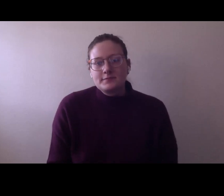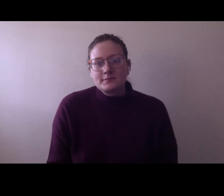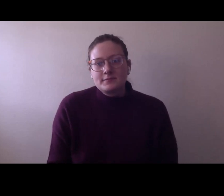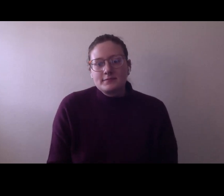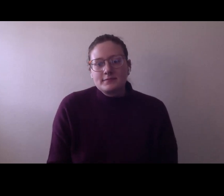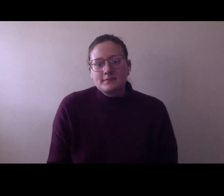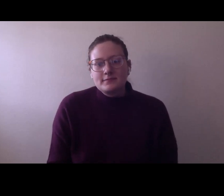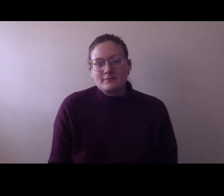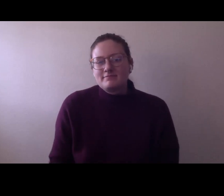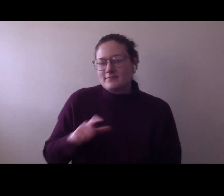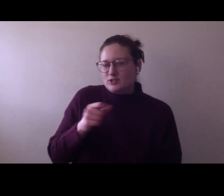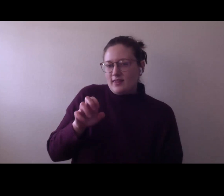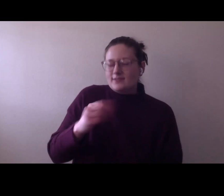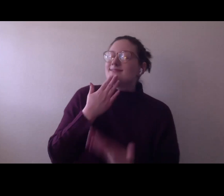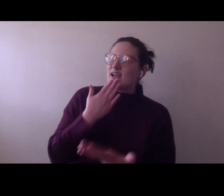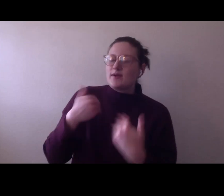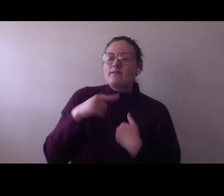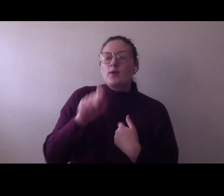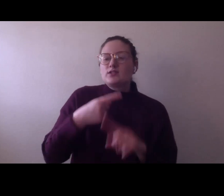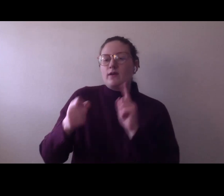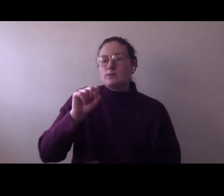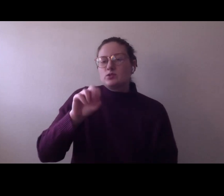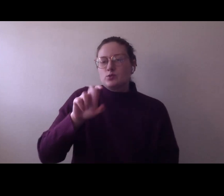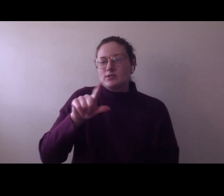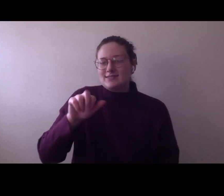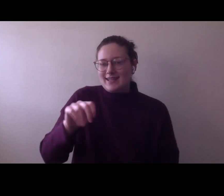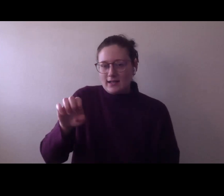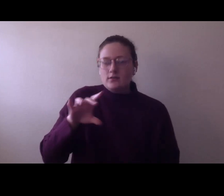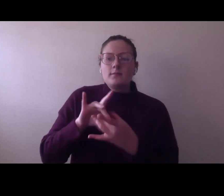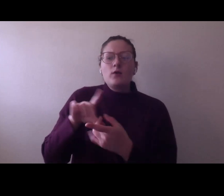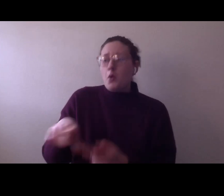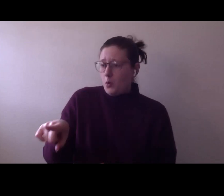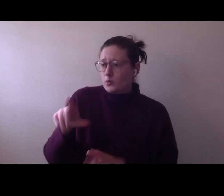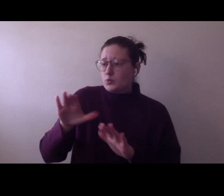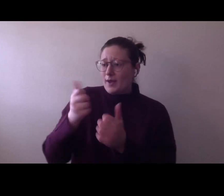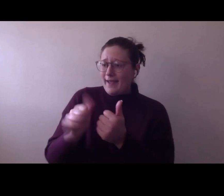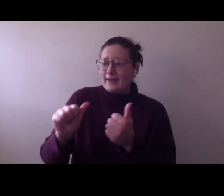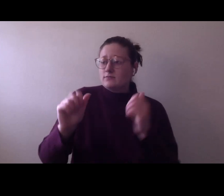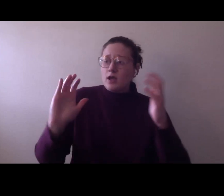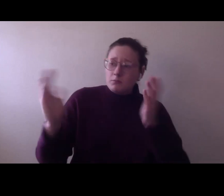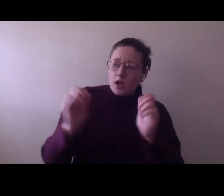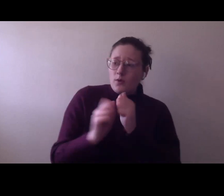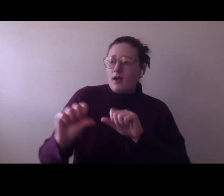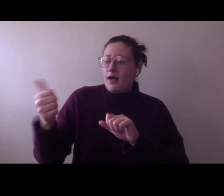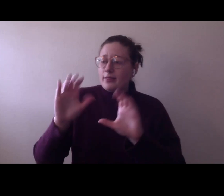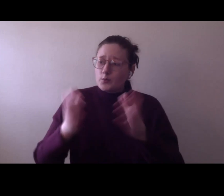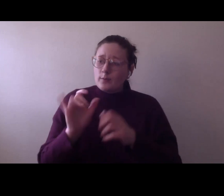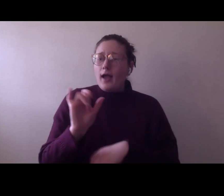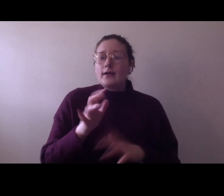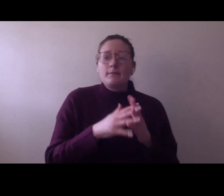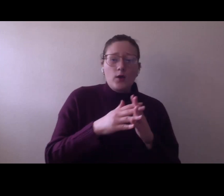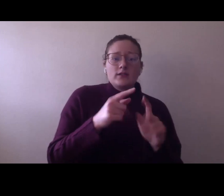Thank you. So we have a question from Suzanne Wright about, have you done any comparisons with other groups, such as Americans of